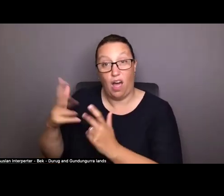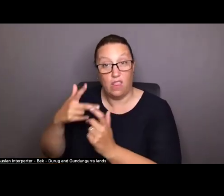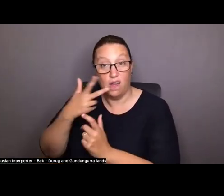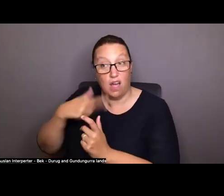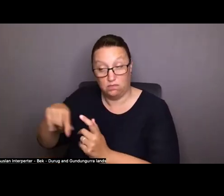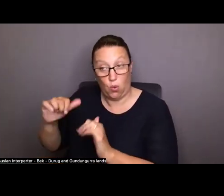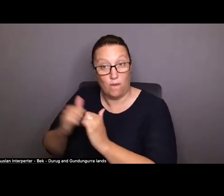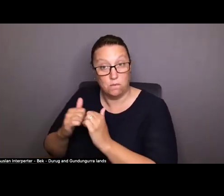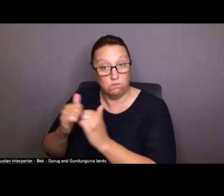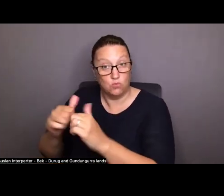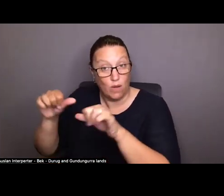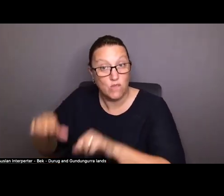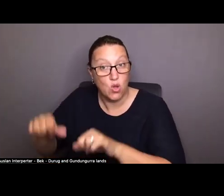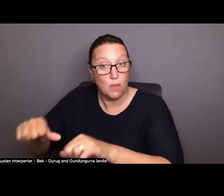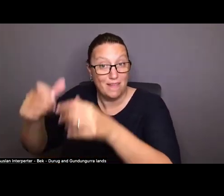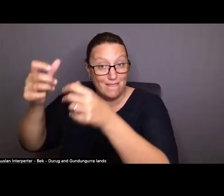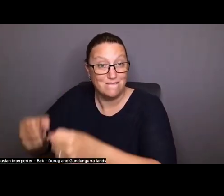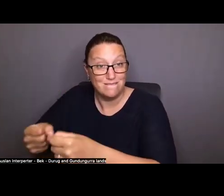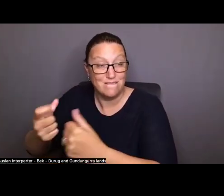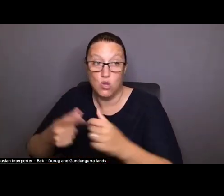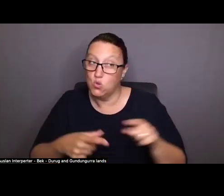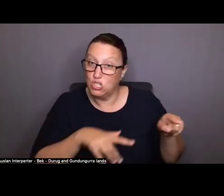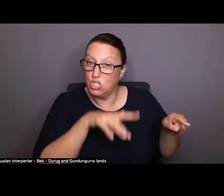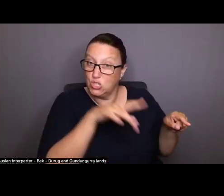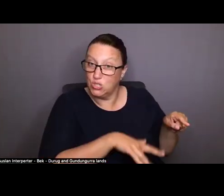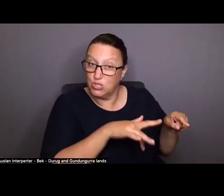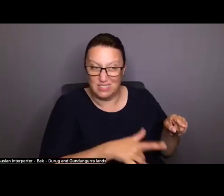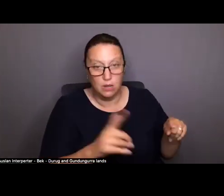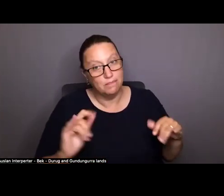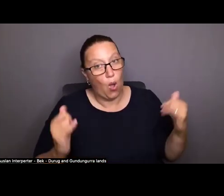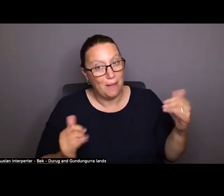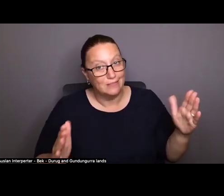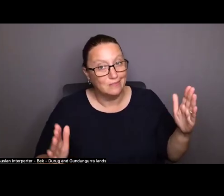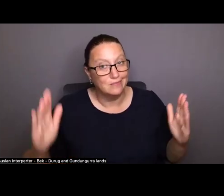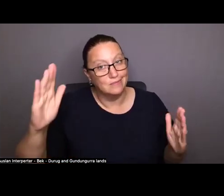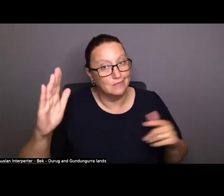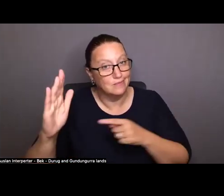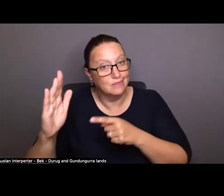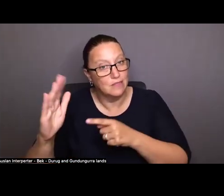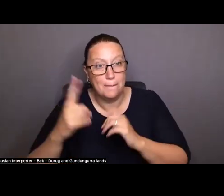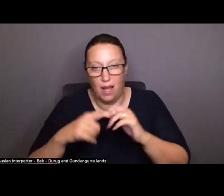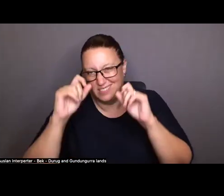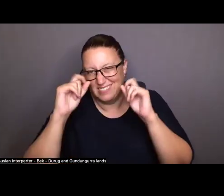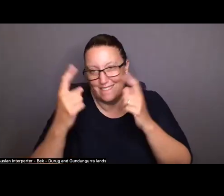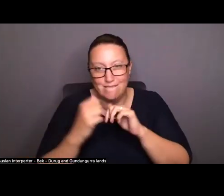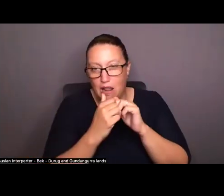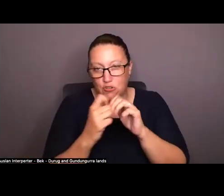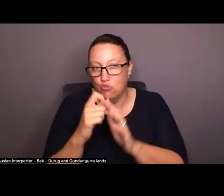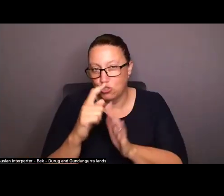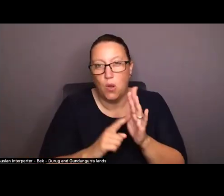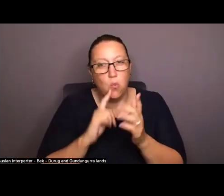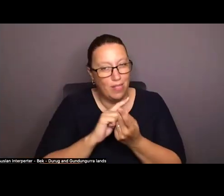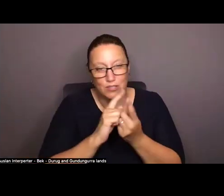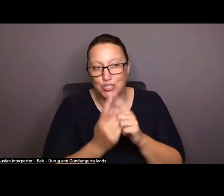partnerships. But we understand that that these fellowship projects are going to change, because